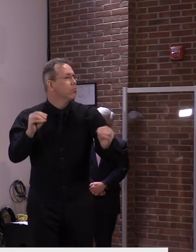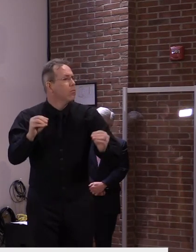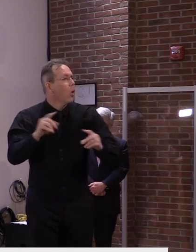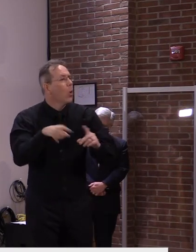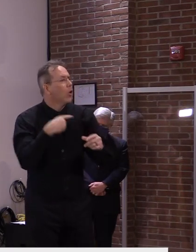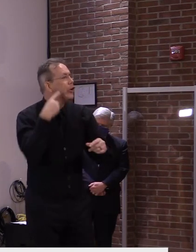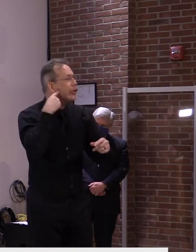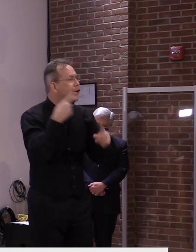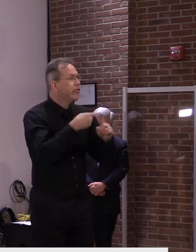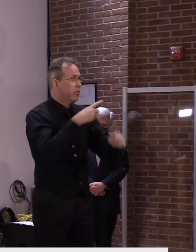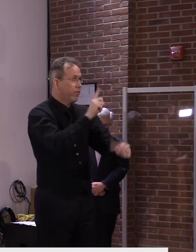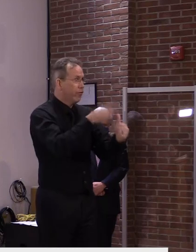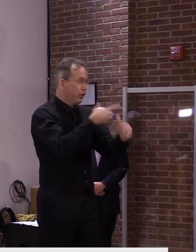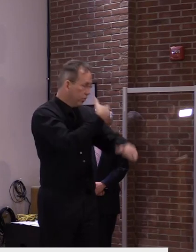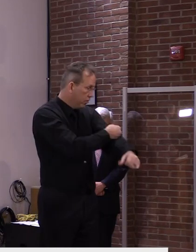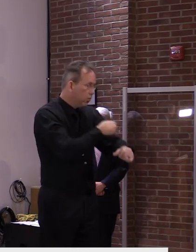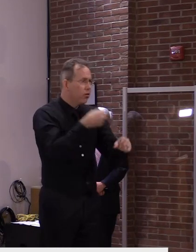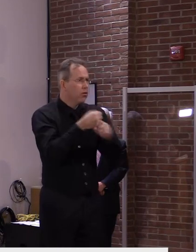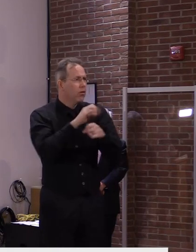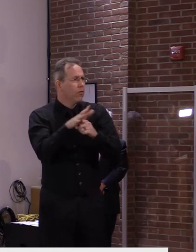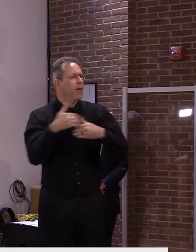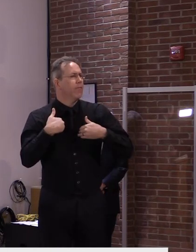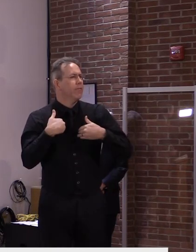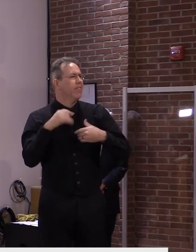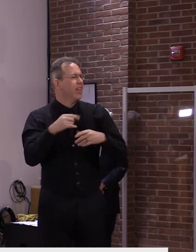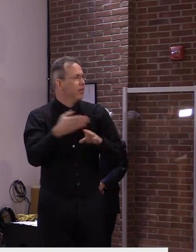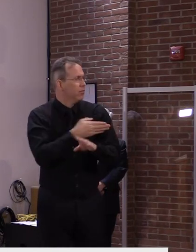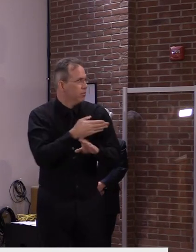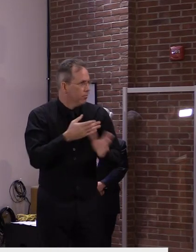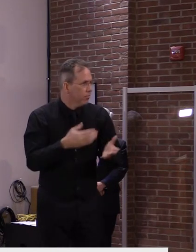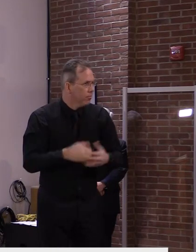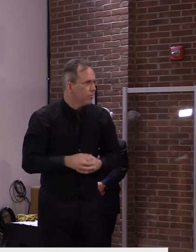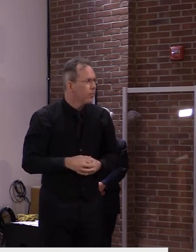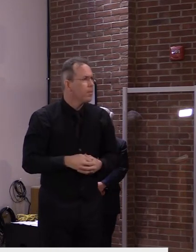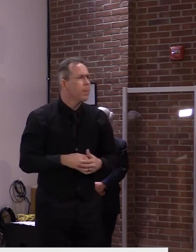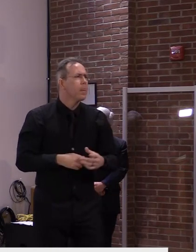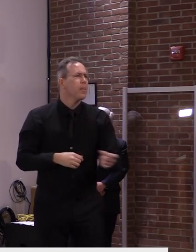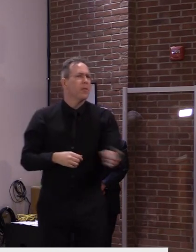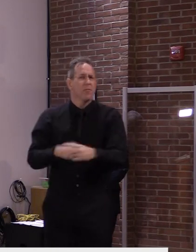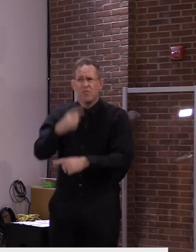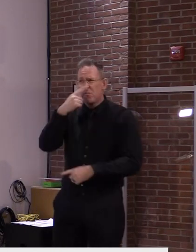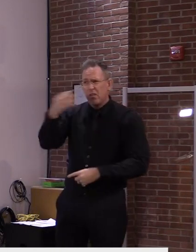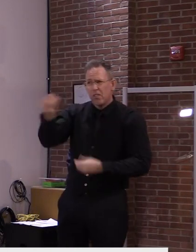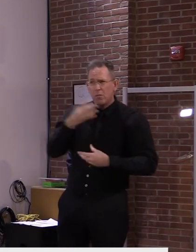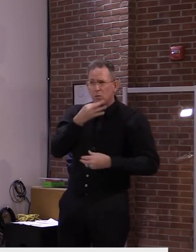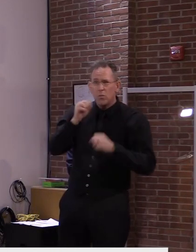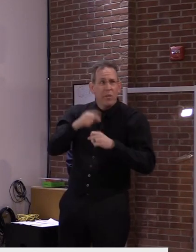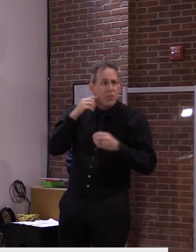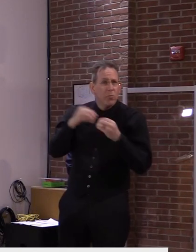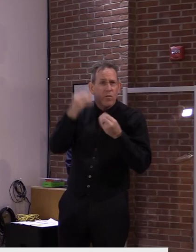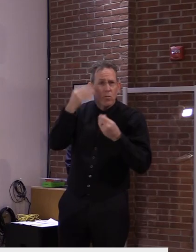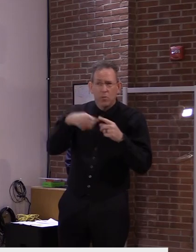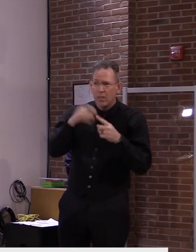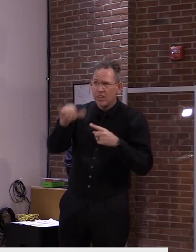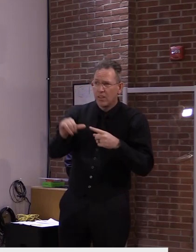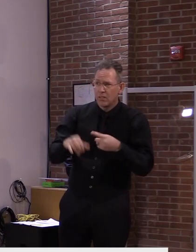Can you follow up with me on first and second dose after you find that out today? We'll bring it up in the next press conference.